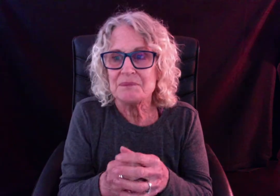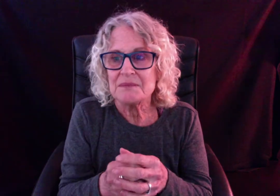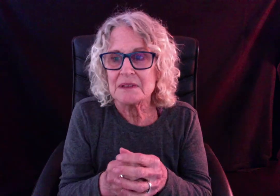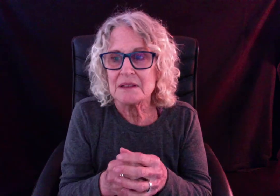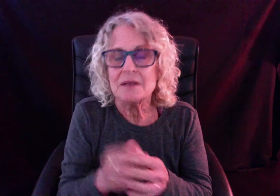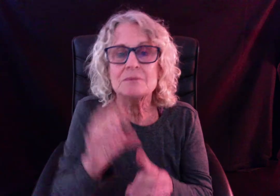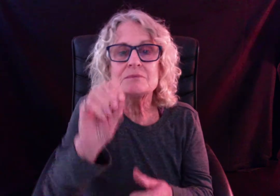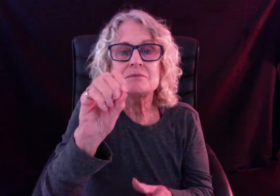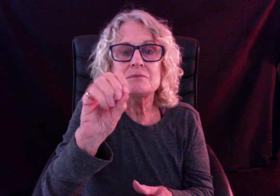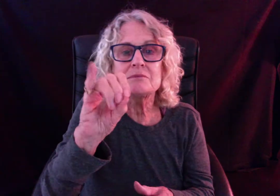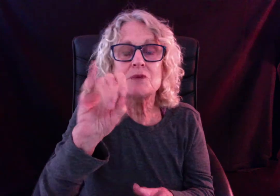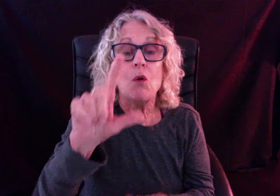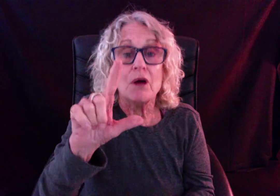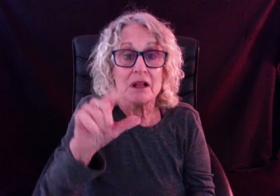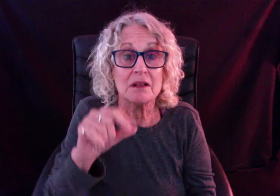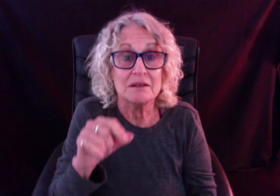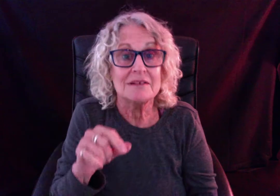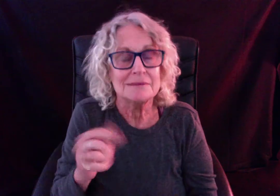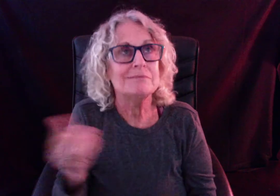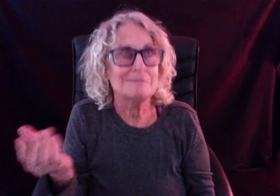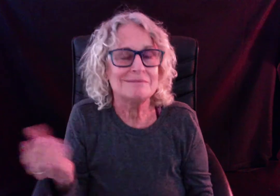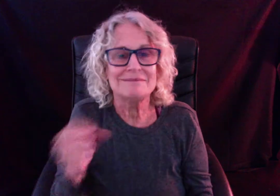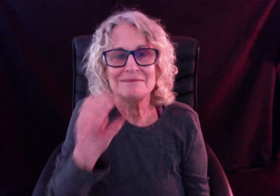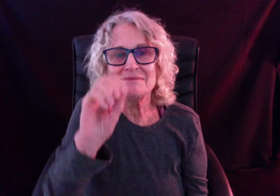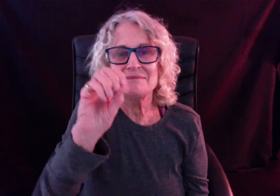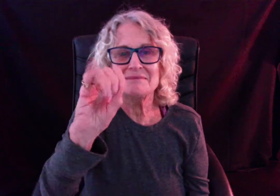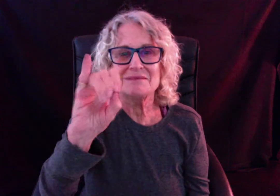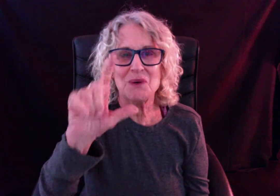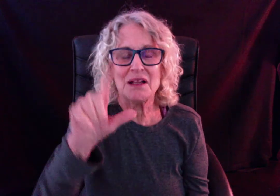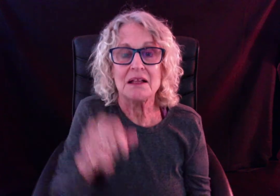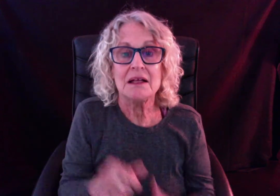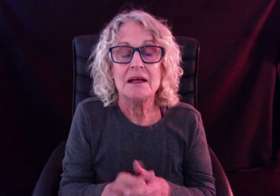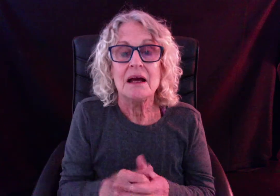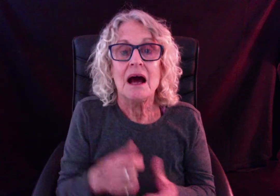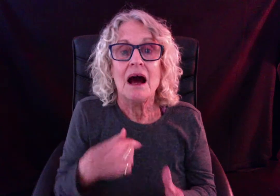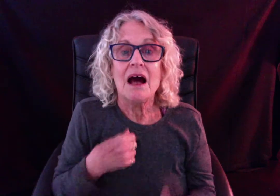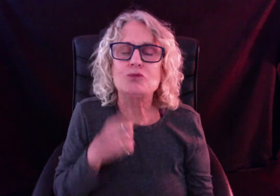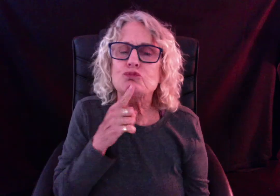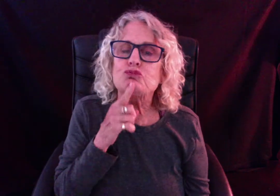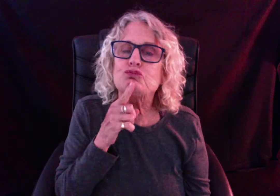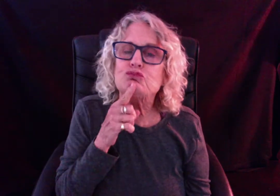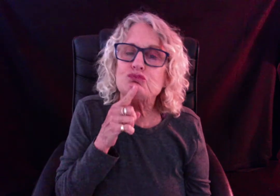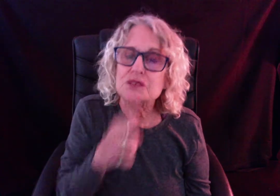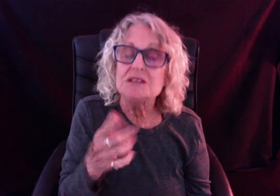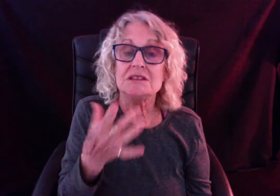oil, the oil. I really prefer